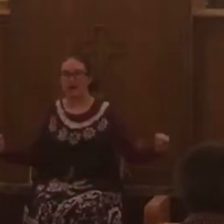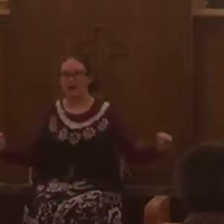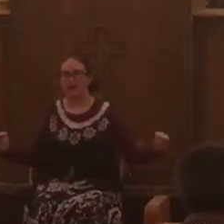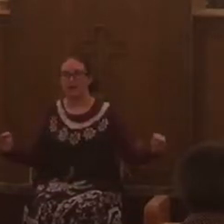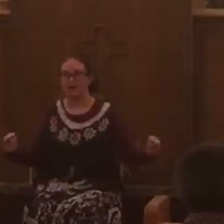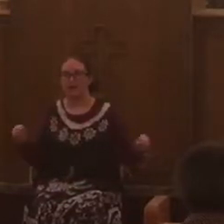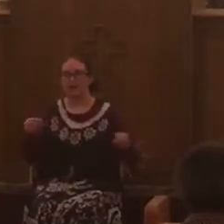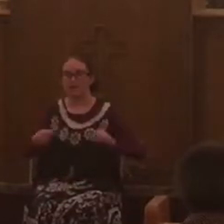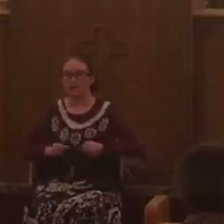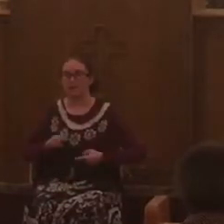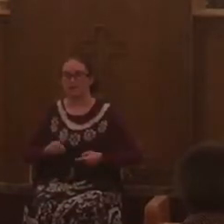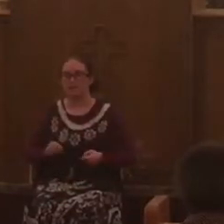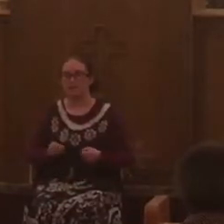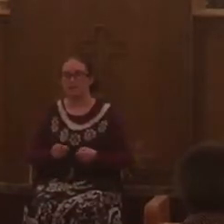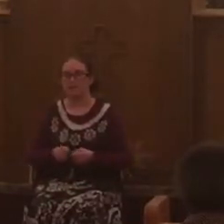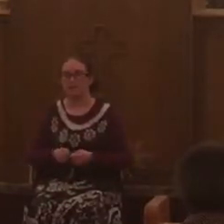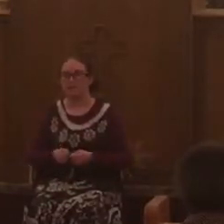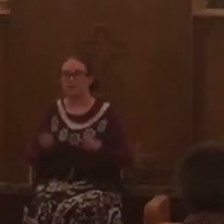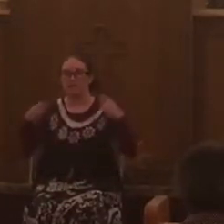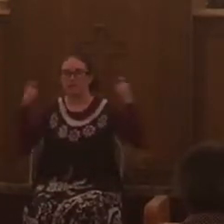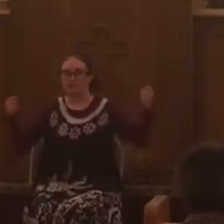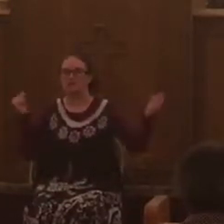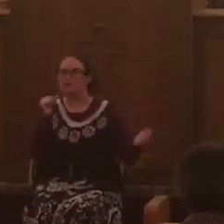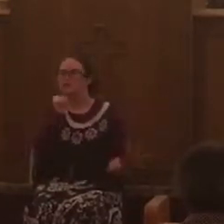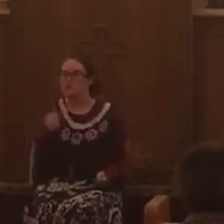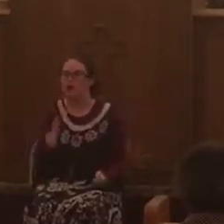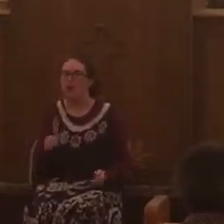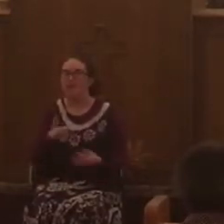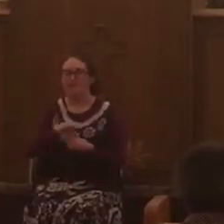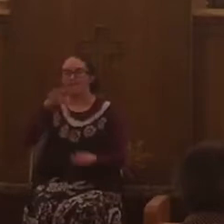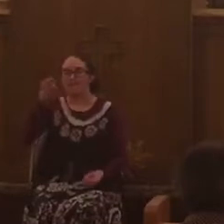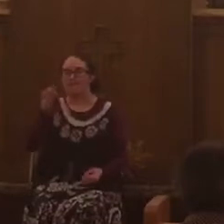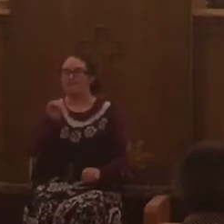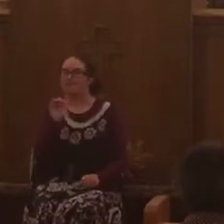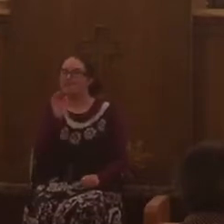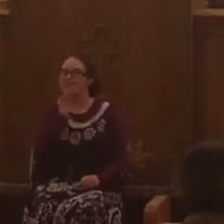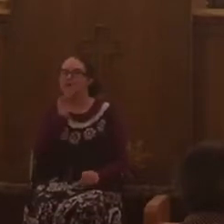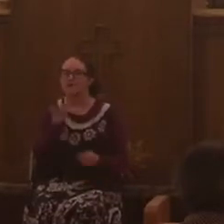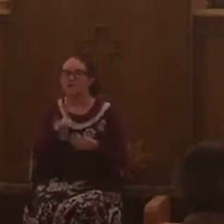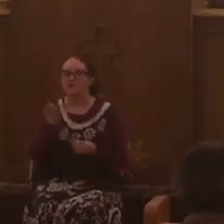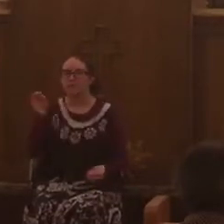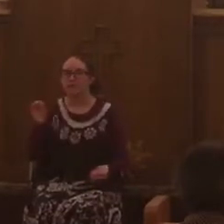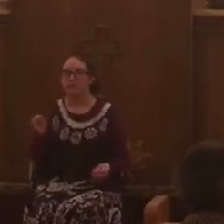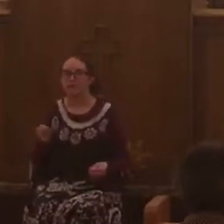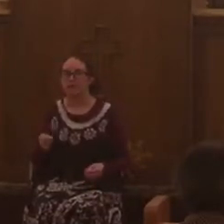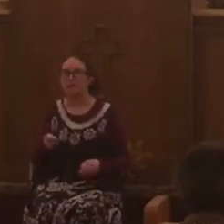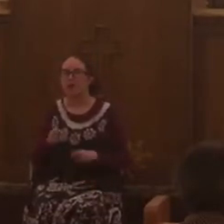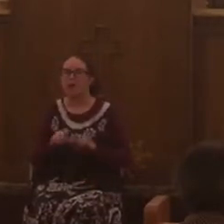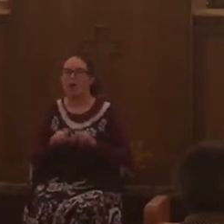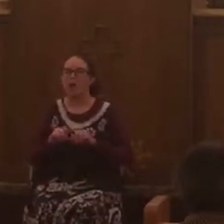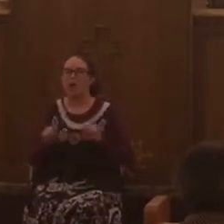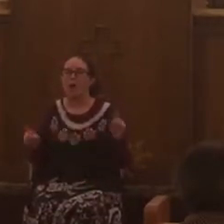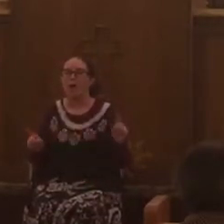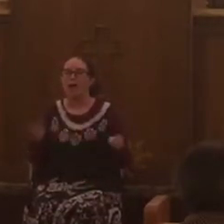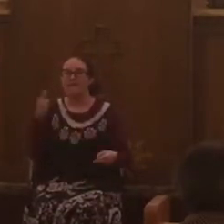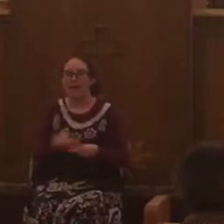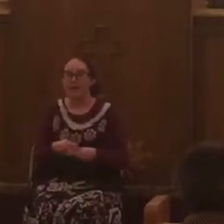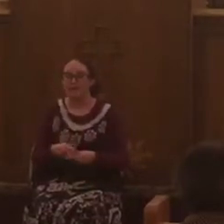do it. Hallelujah. He rebuked you in Jesus' name. You ain't mess with him. You're afraid of him. Amen.